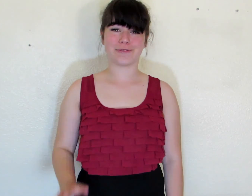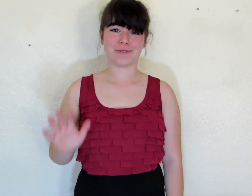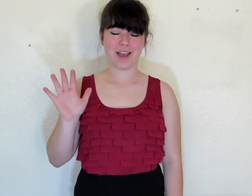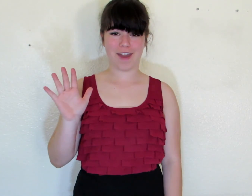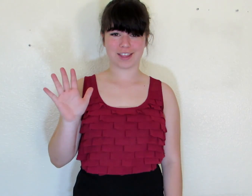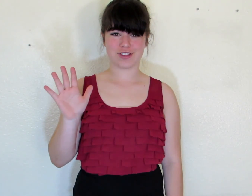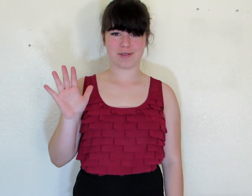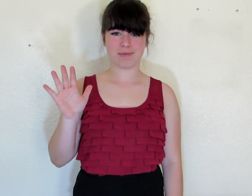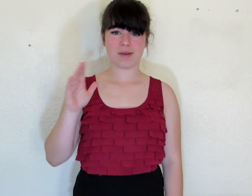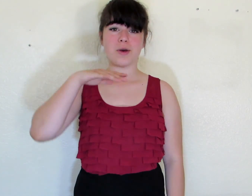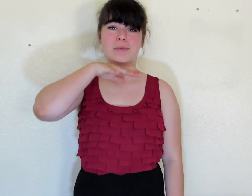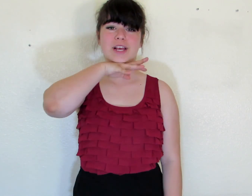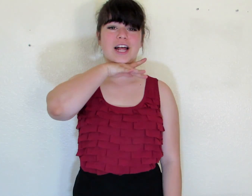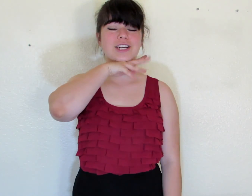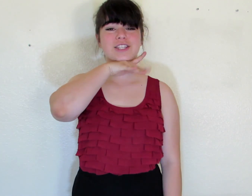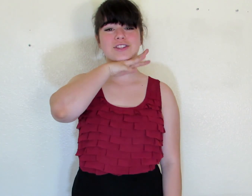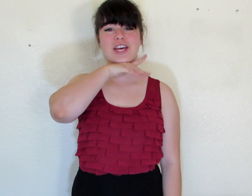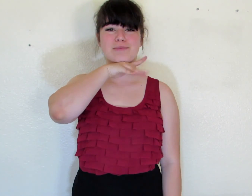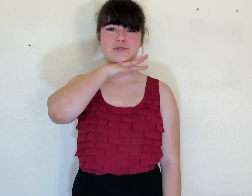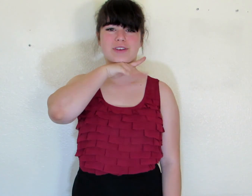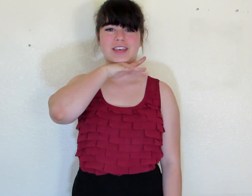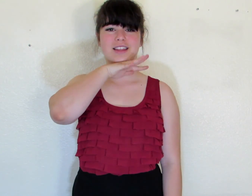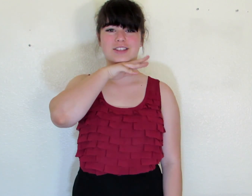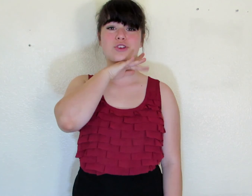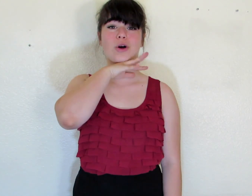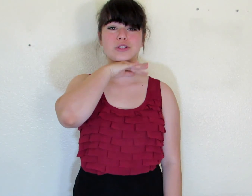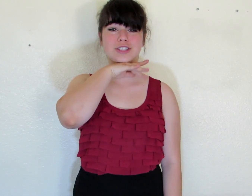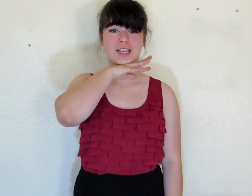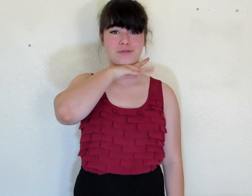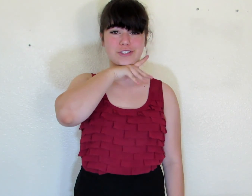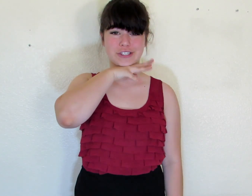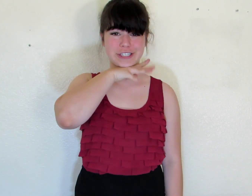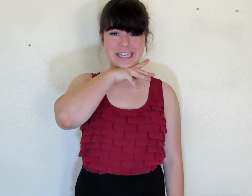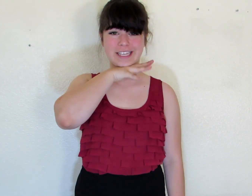5 hand shape, putting it underneath your chin and moving it. This is also the sign for dirty.